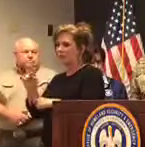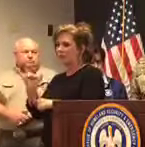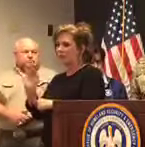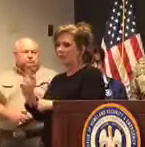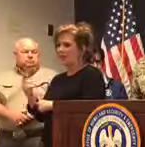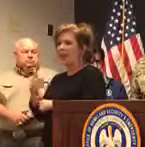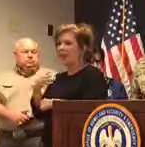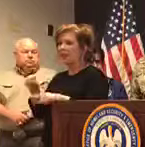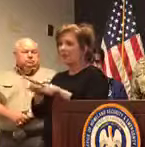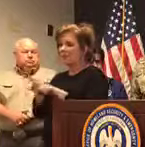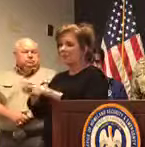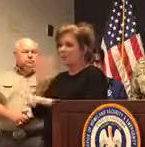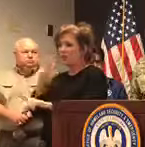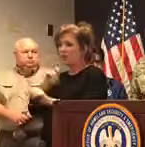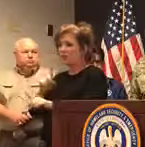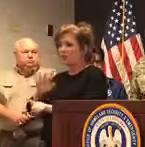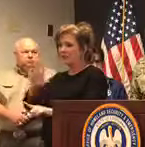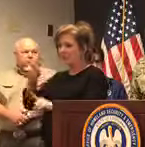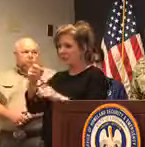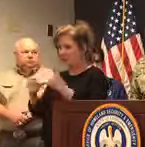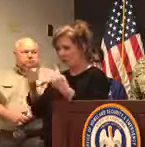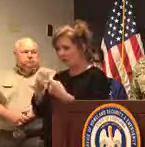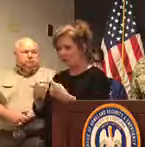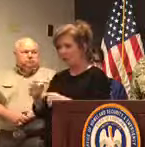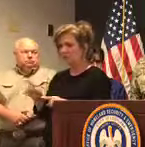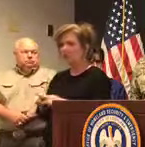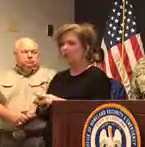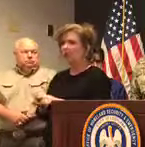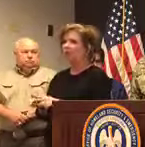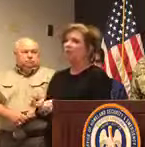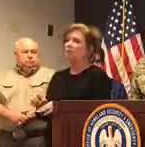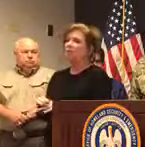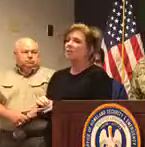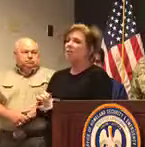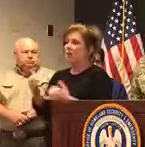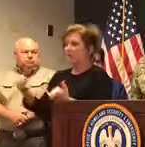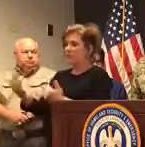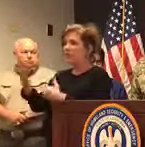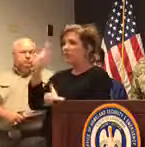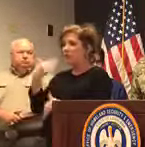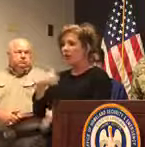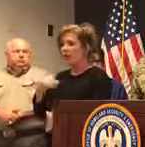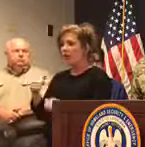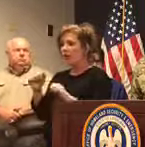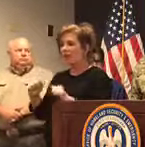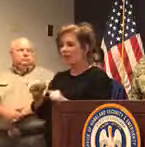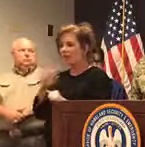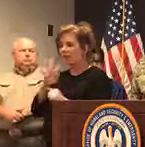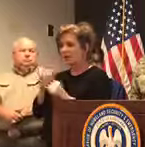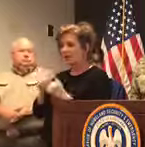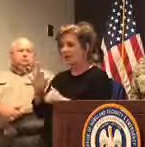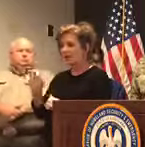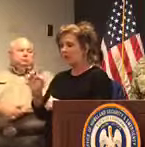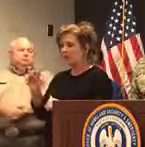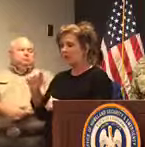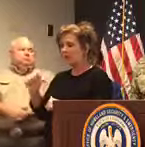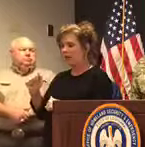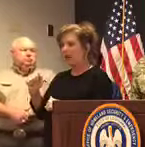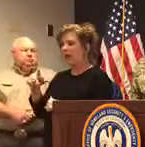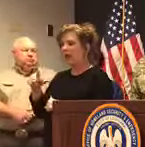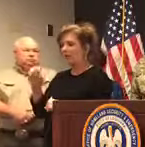questions as well. I want you to know that this morning I was able to speak with FEMA Acting Administrator Peter